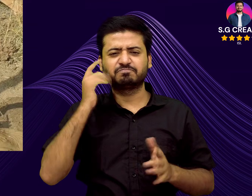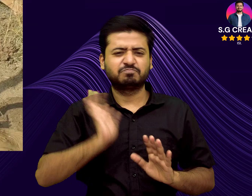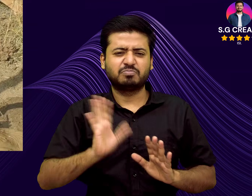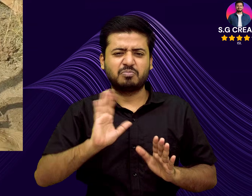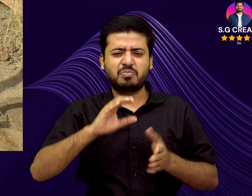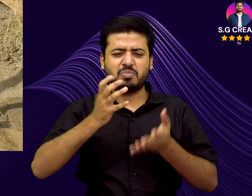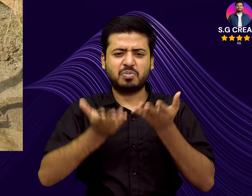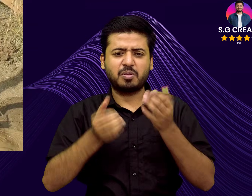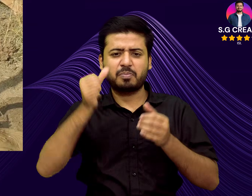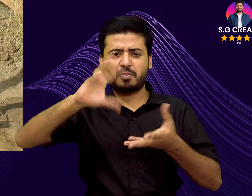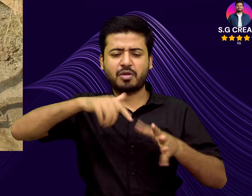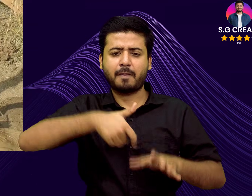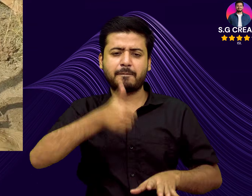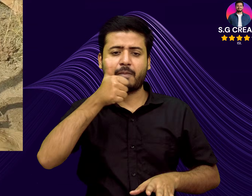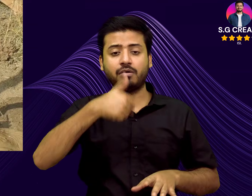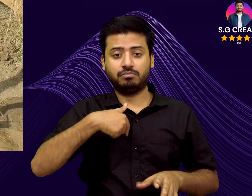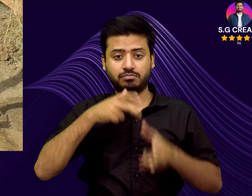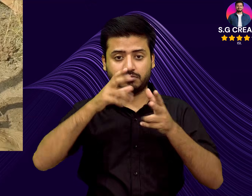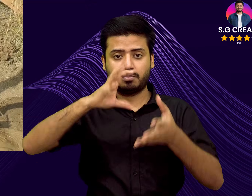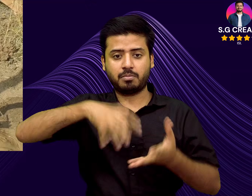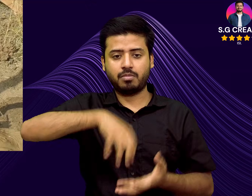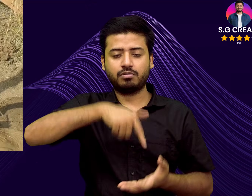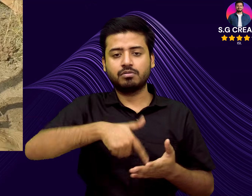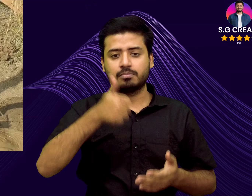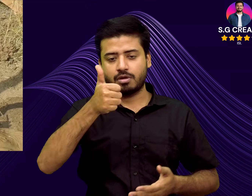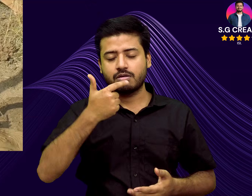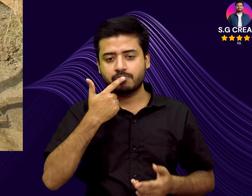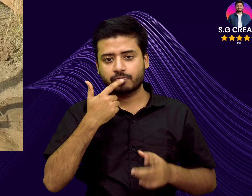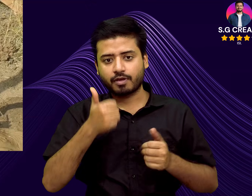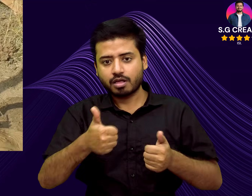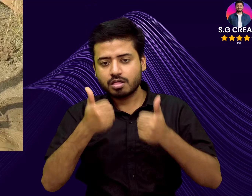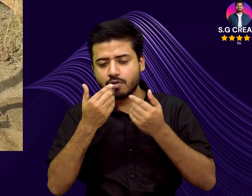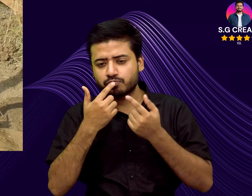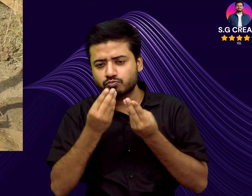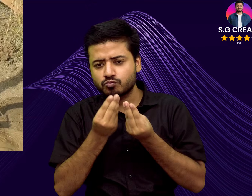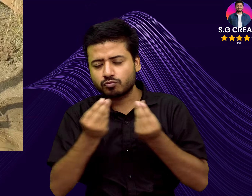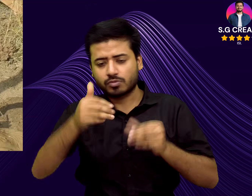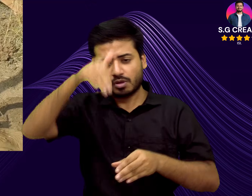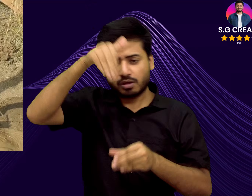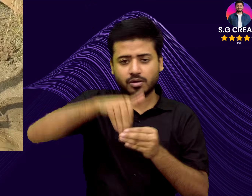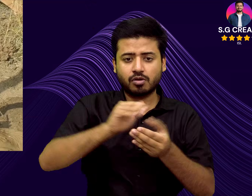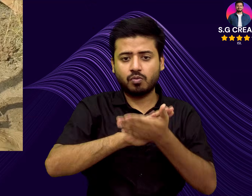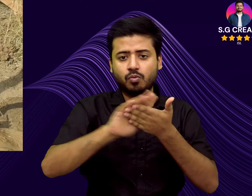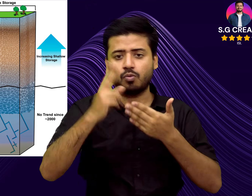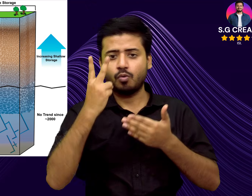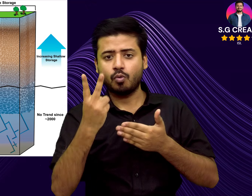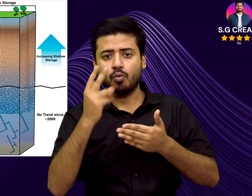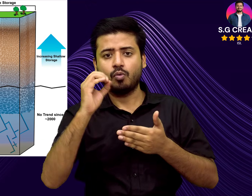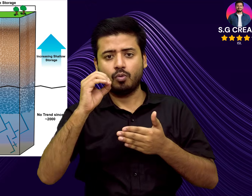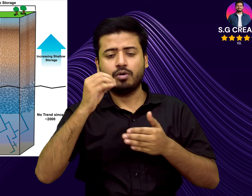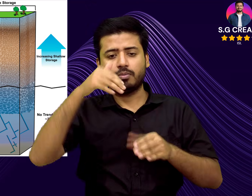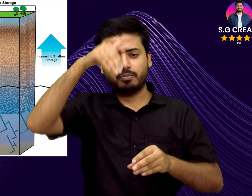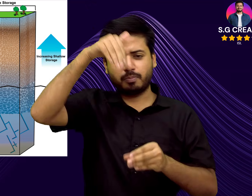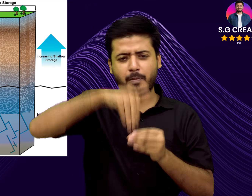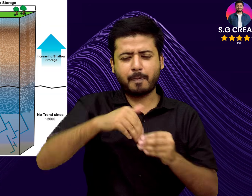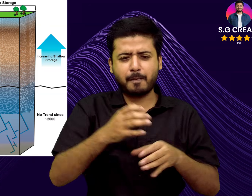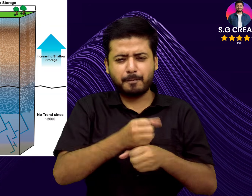fine suspended particles that made it past the gravel. 4. Add the Ayurvedic botanical layer, optional. If you are using a